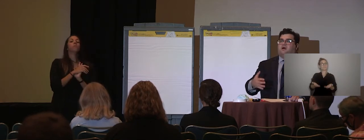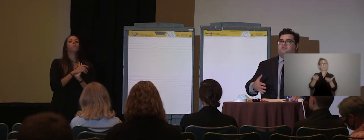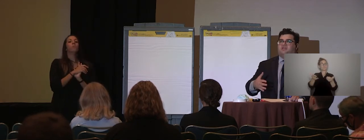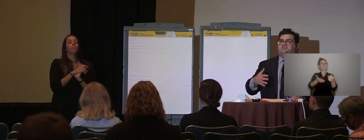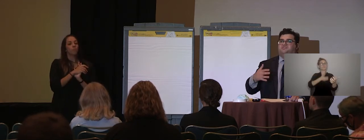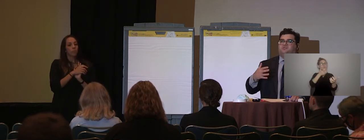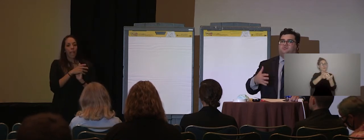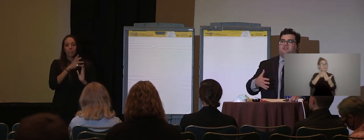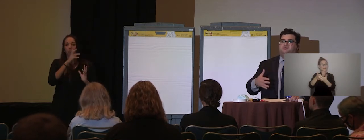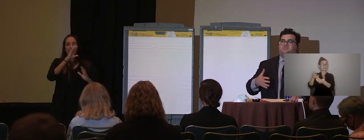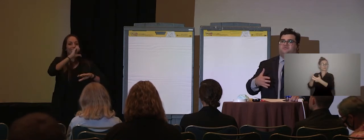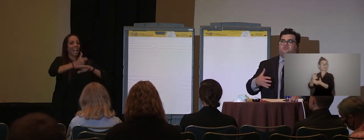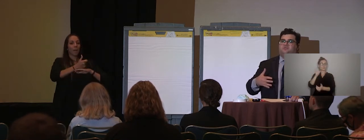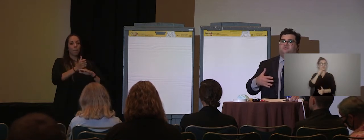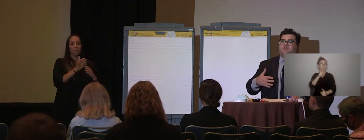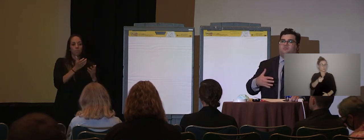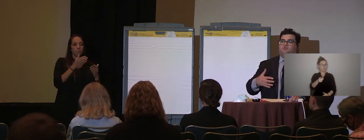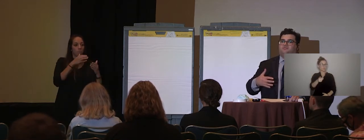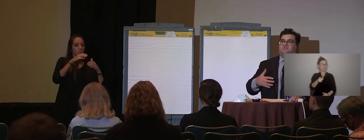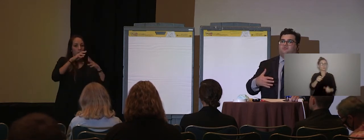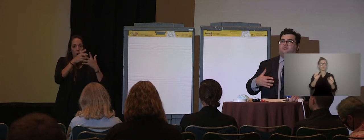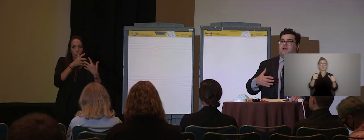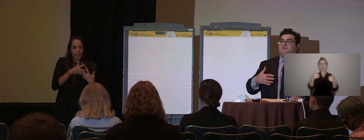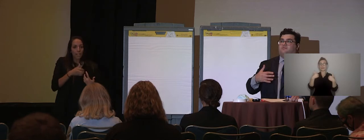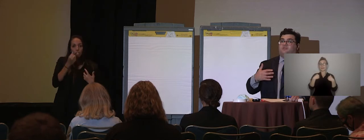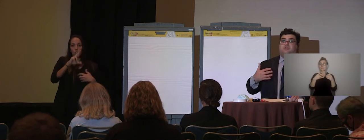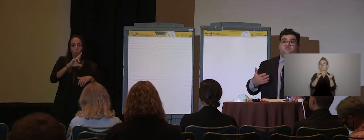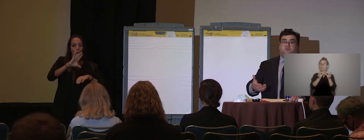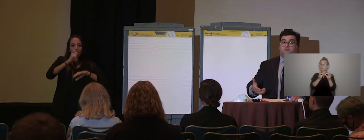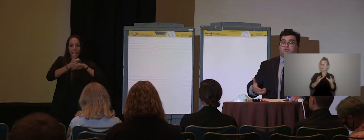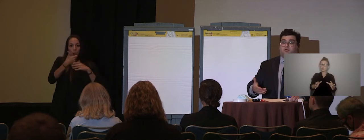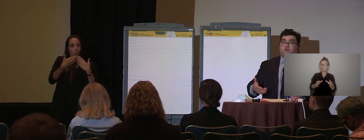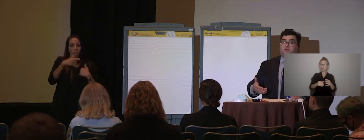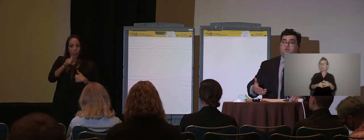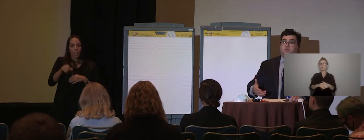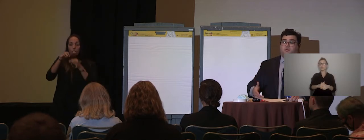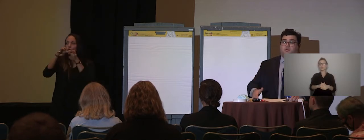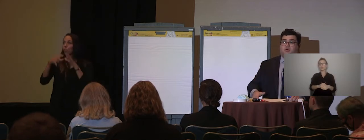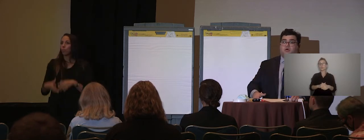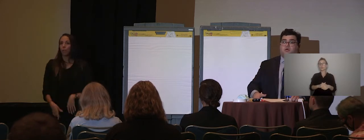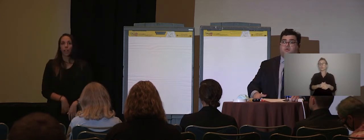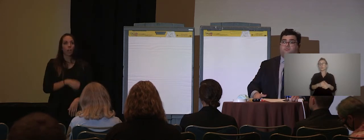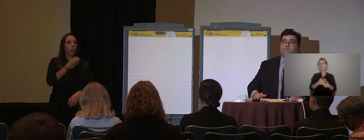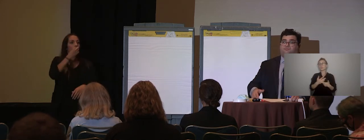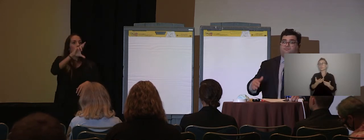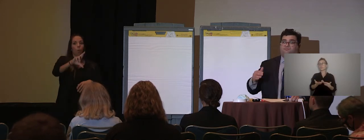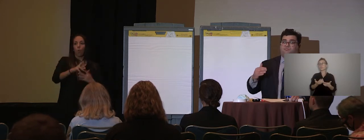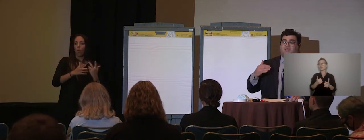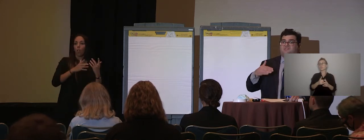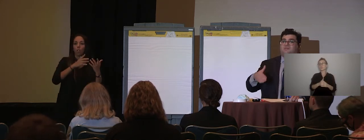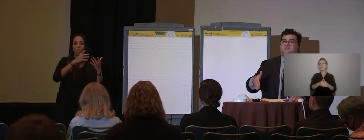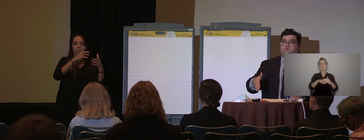create accommodations and arrangements for you to be able to have an interpreter,